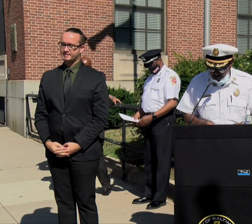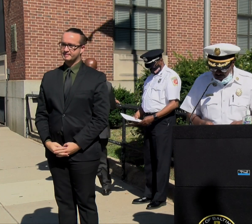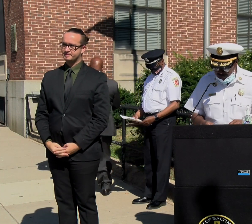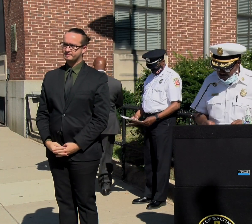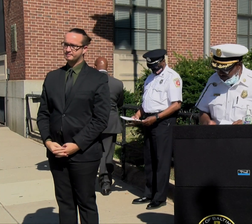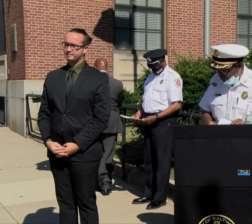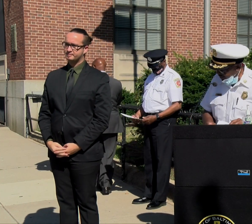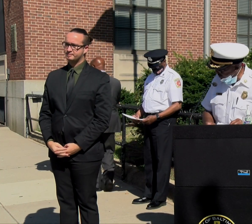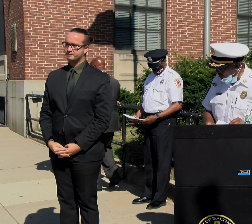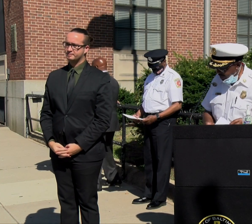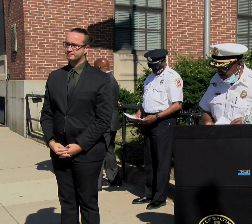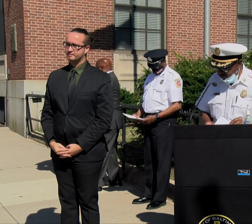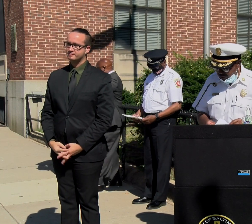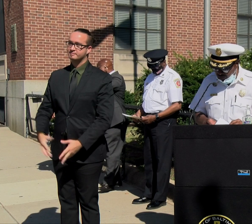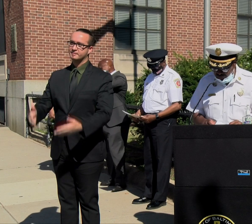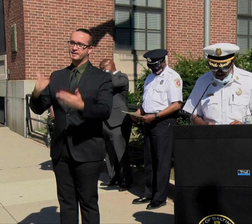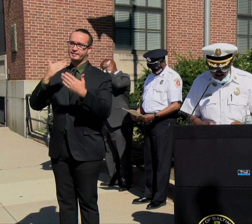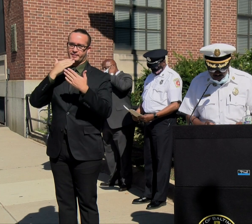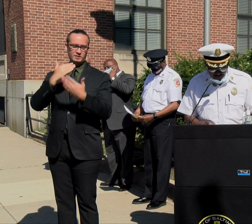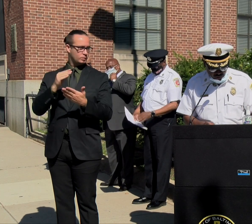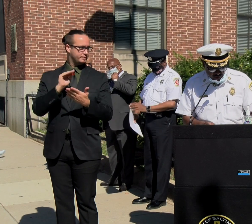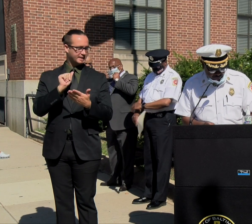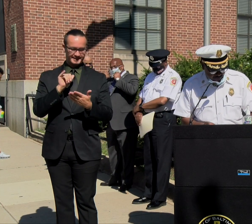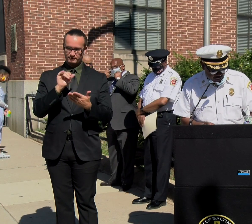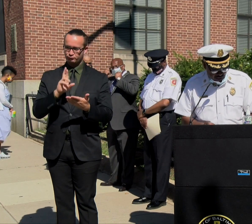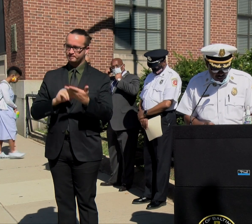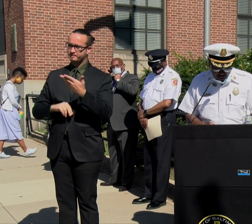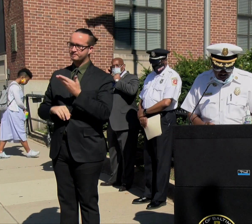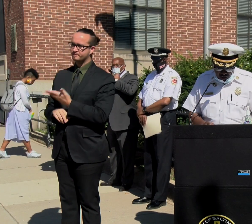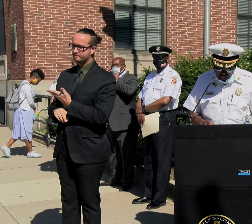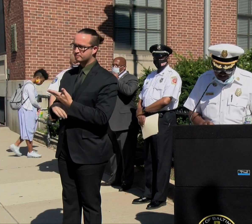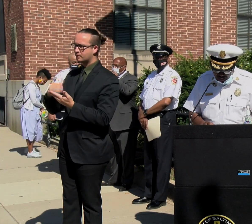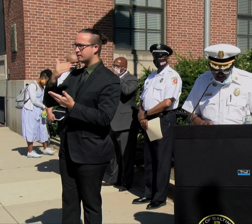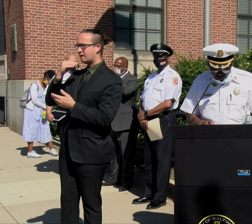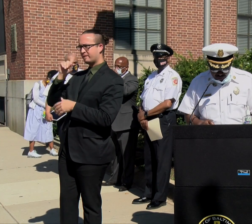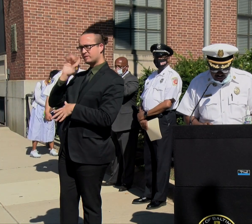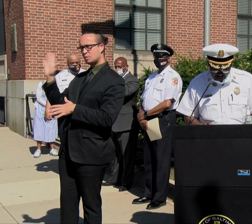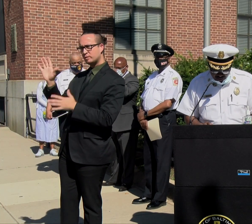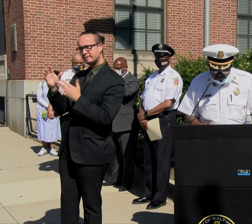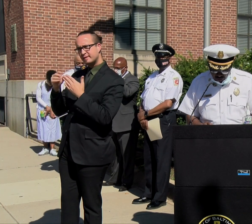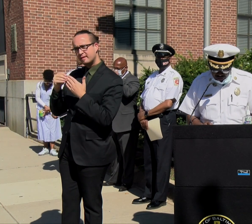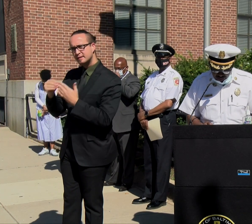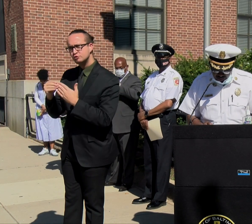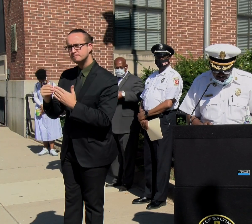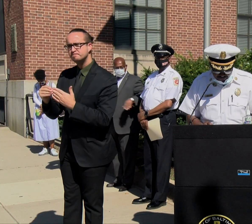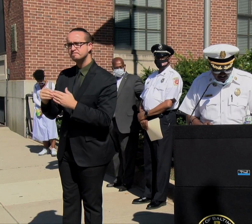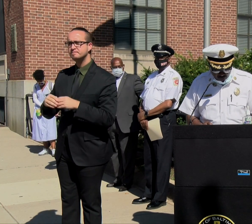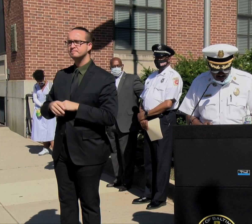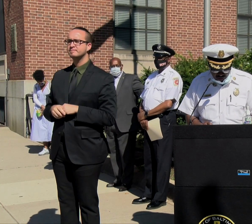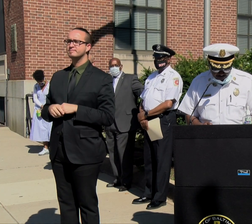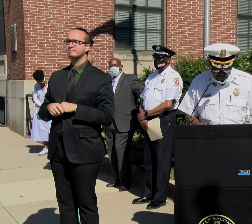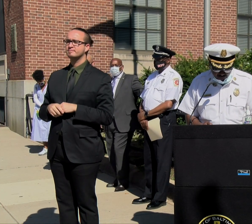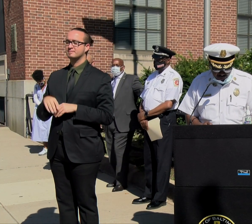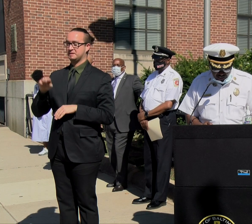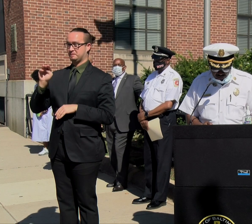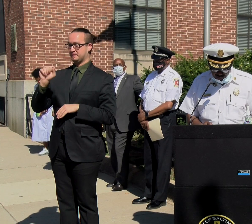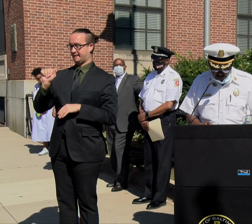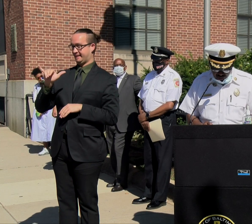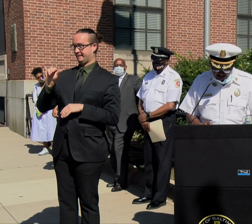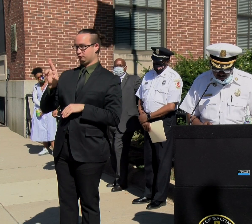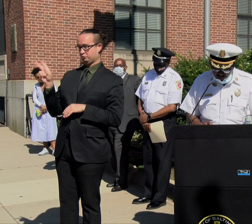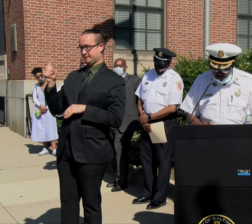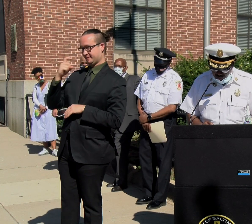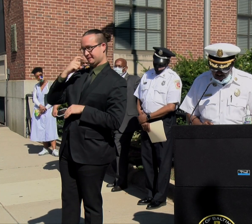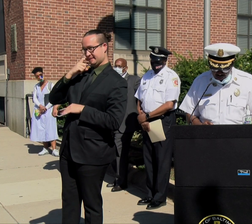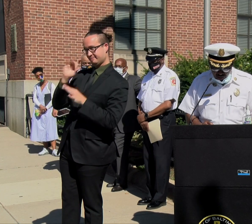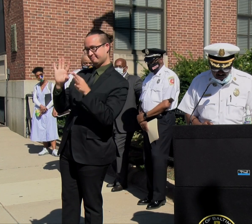Thank you very much, Mr. Mayor, and thank you very much for your leadership. Like Mayor Young stated, unfortunately, the fireworks display was canceled this